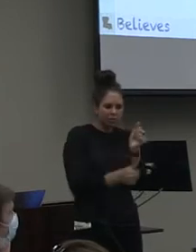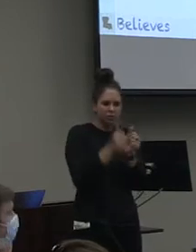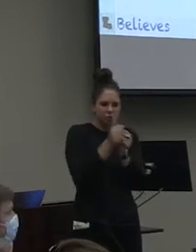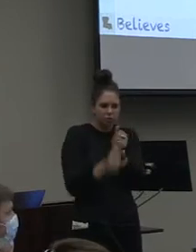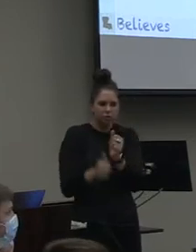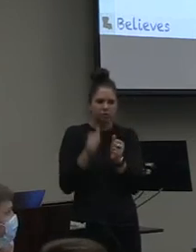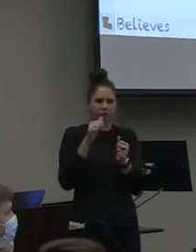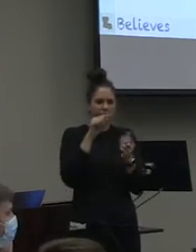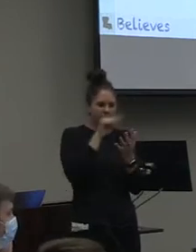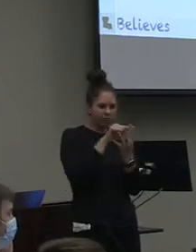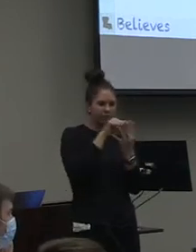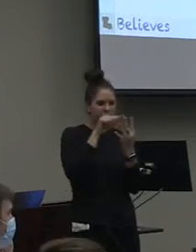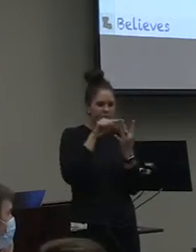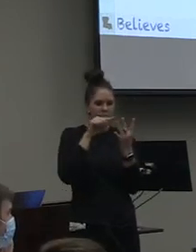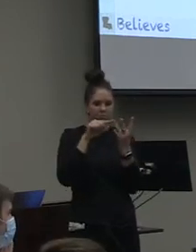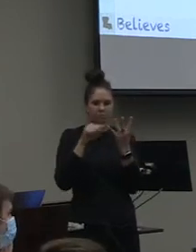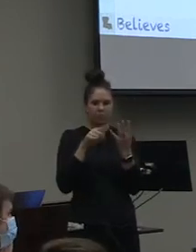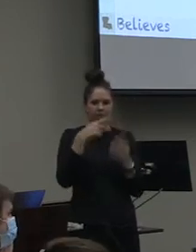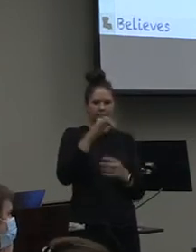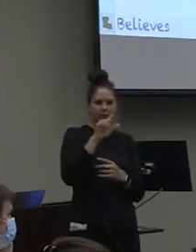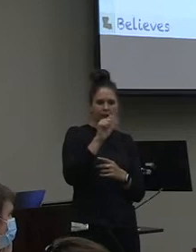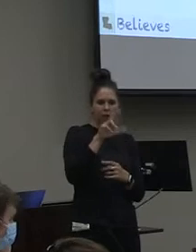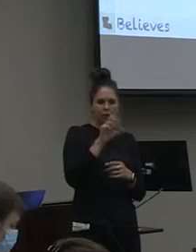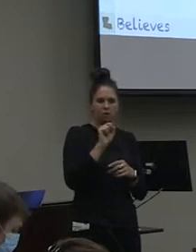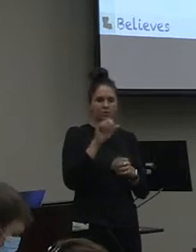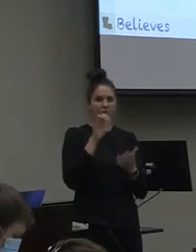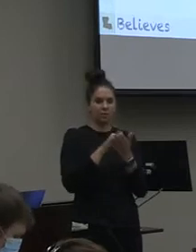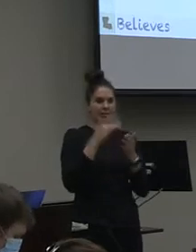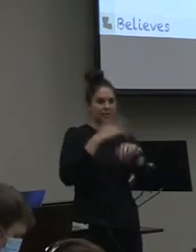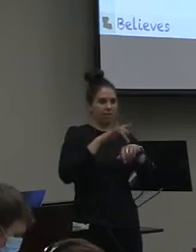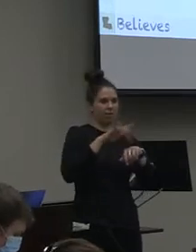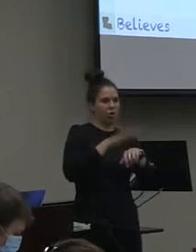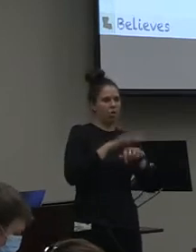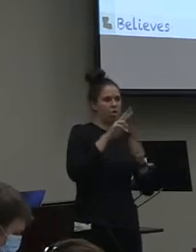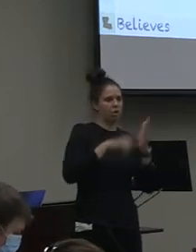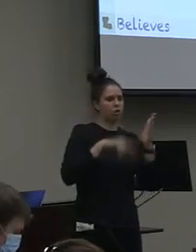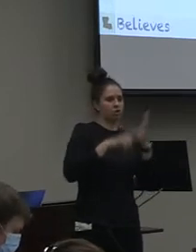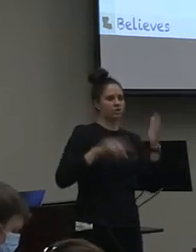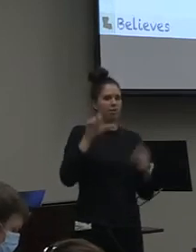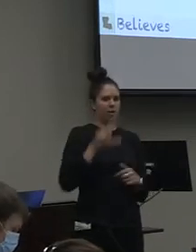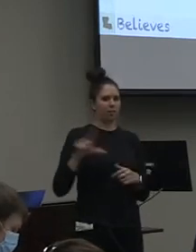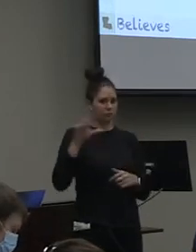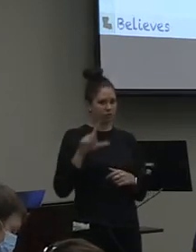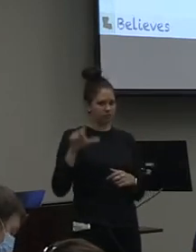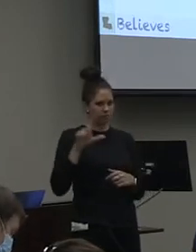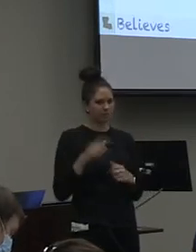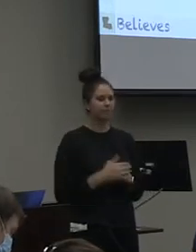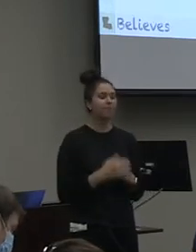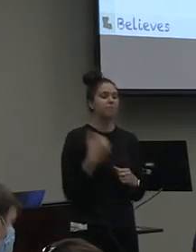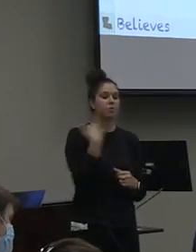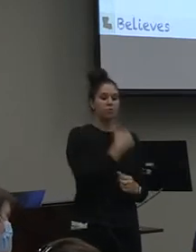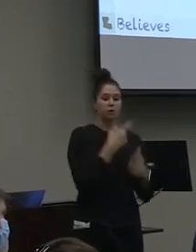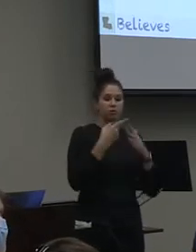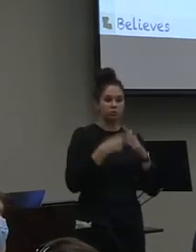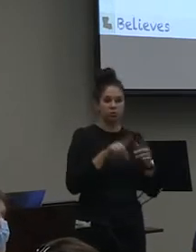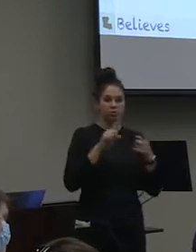the mentioned pillars. And that is available in our literacy library. So we've begun to expand our literacy